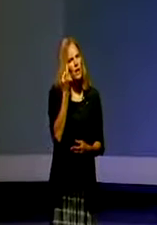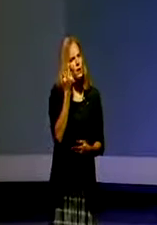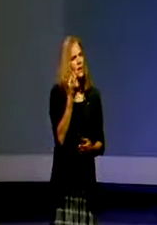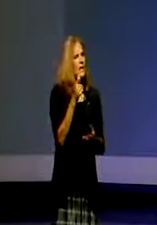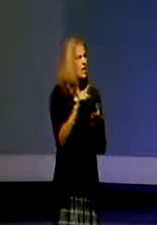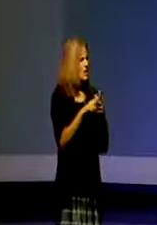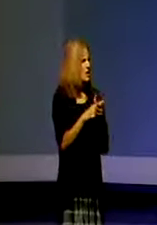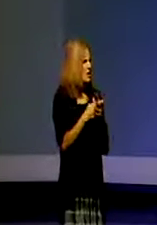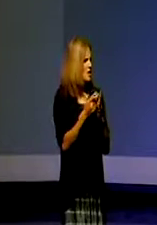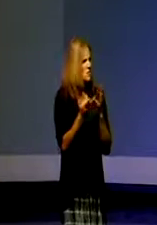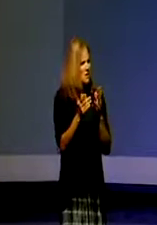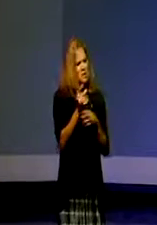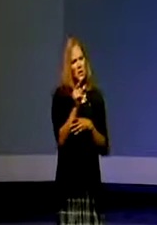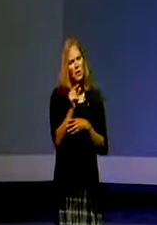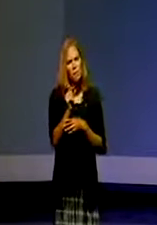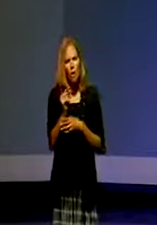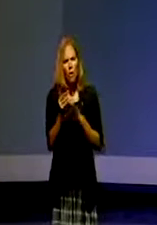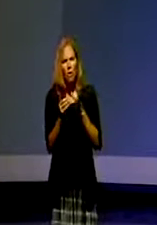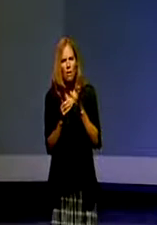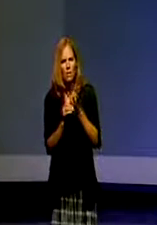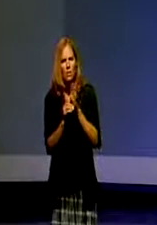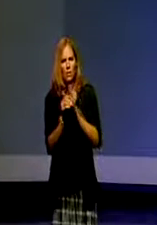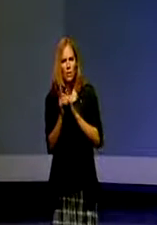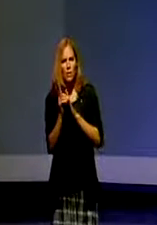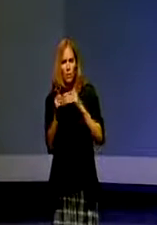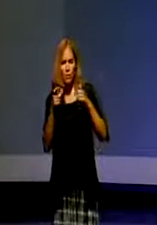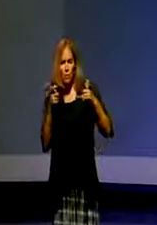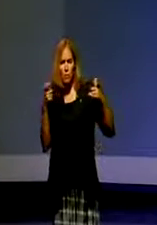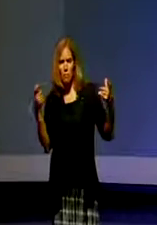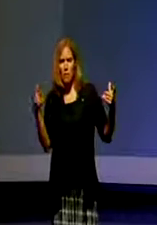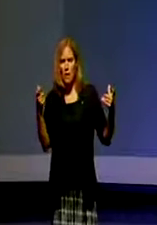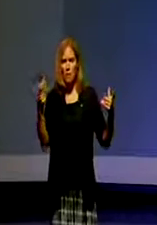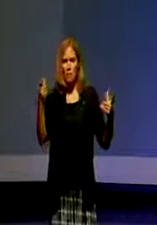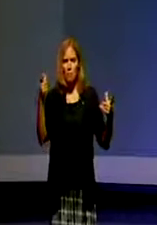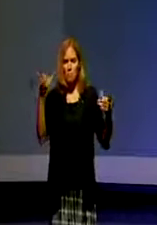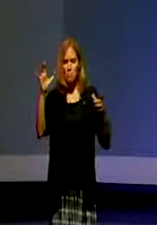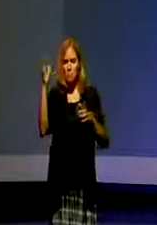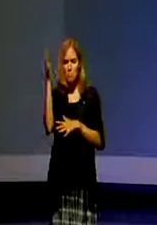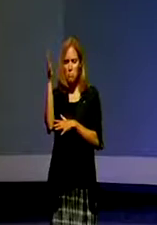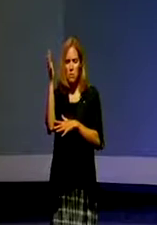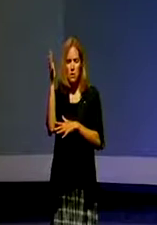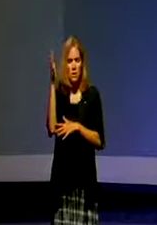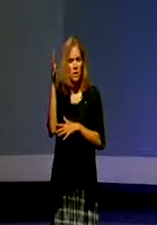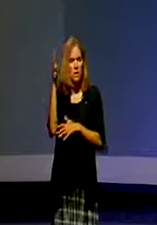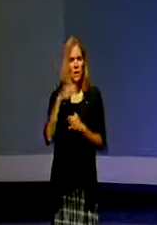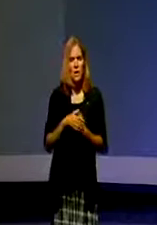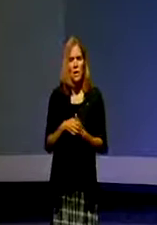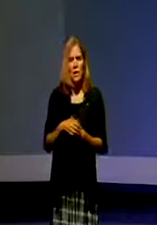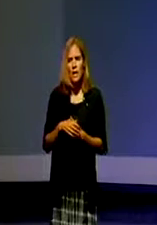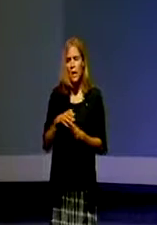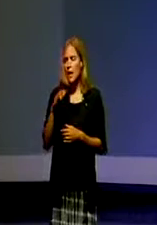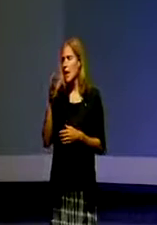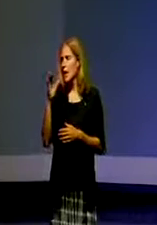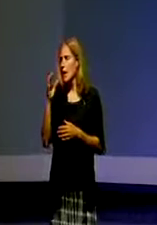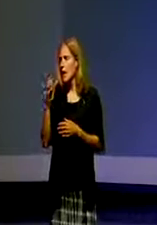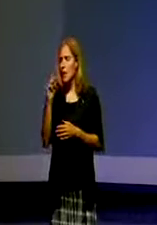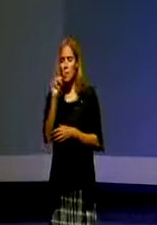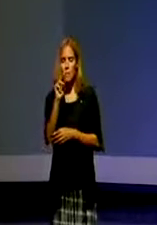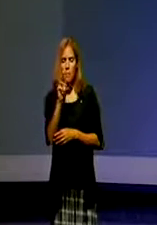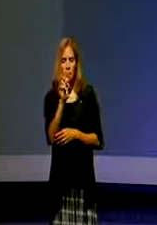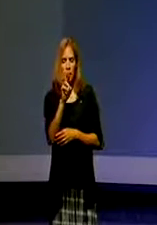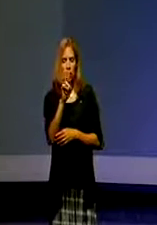starts maybe small and then grows into a huge mustard bush or a mustard tree. And mustard trees could